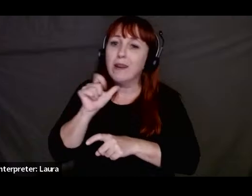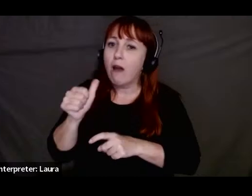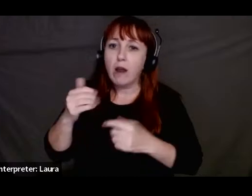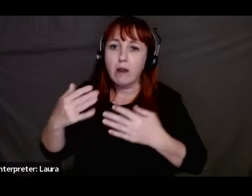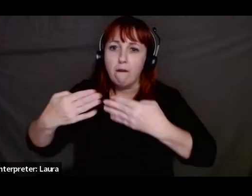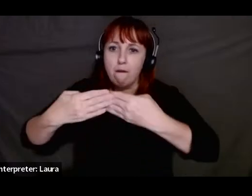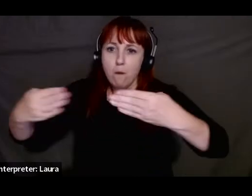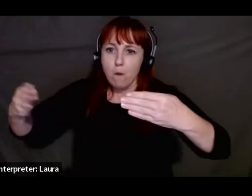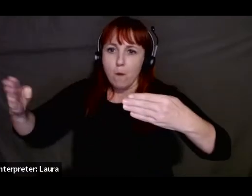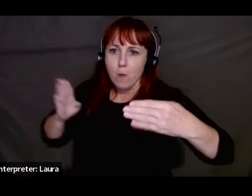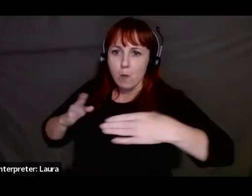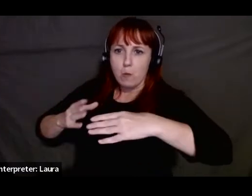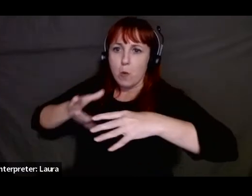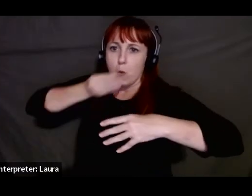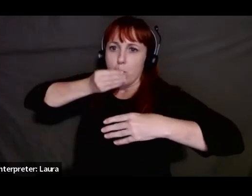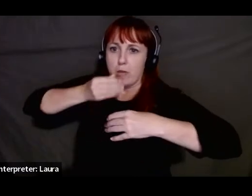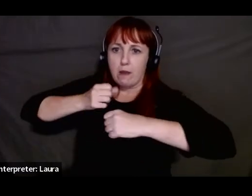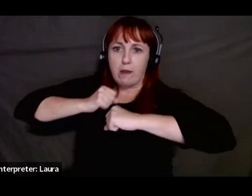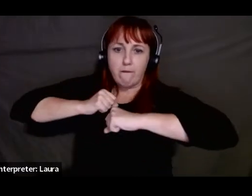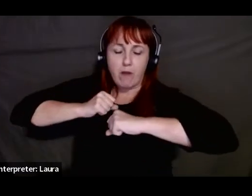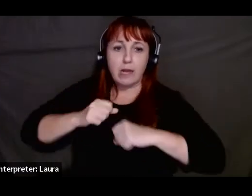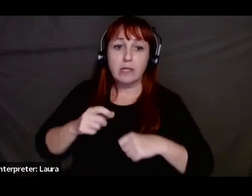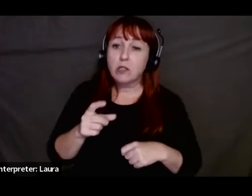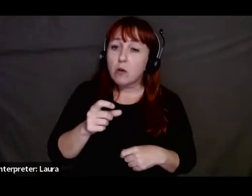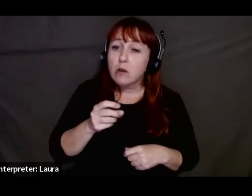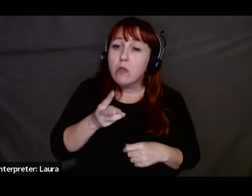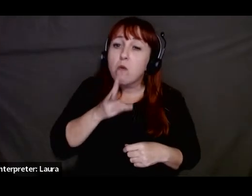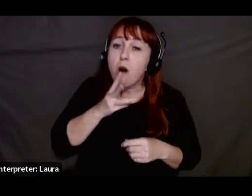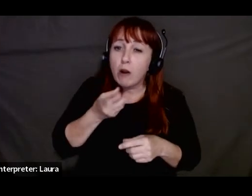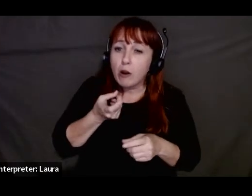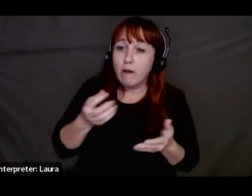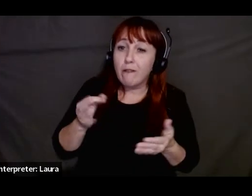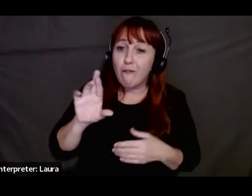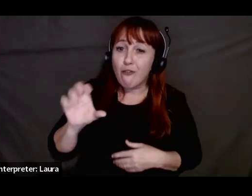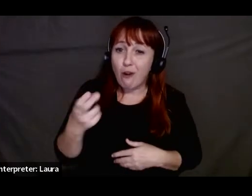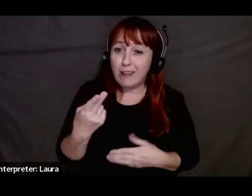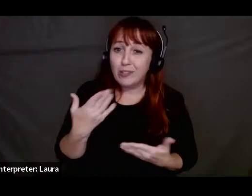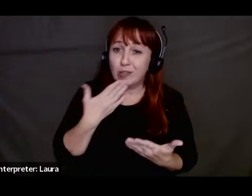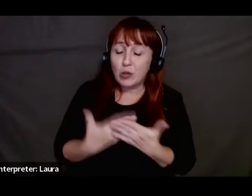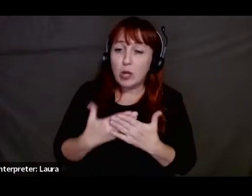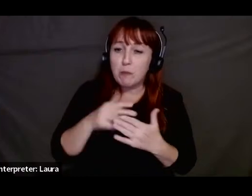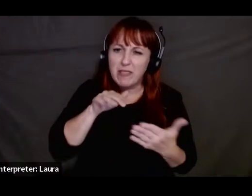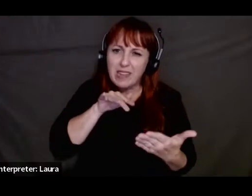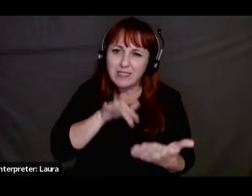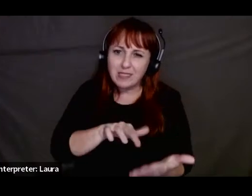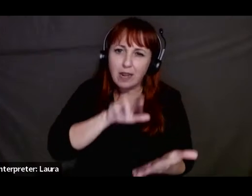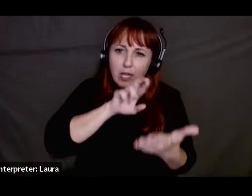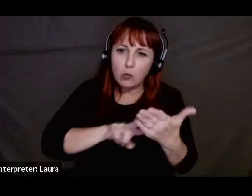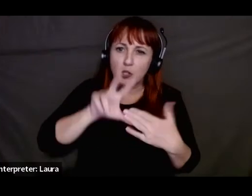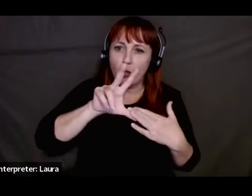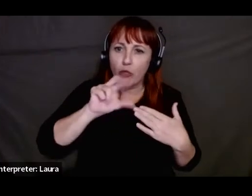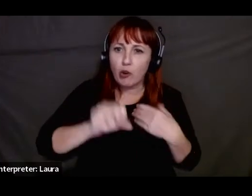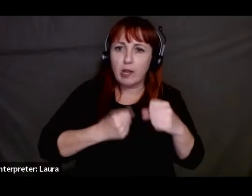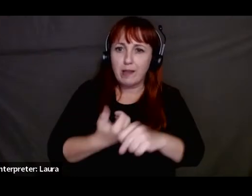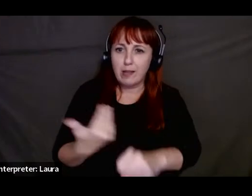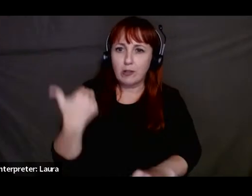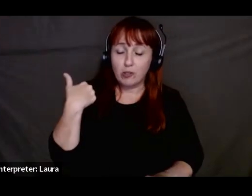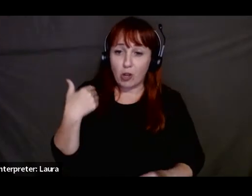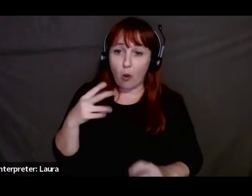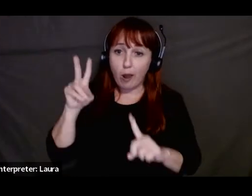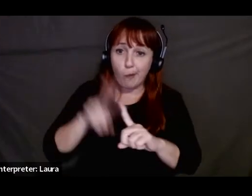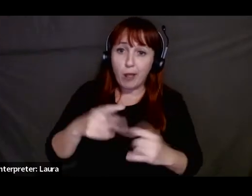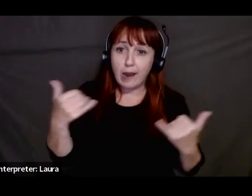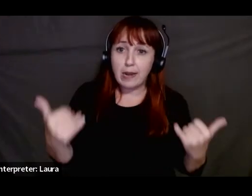the salinity of groundwater is fresh, this study was done nearly 30 years ago and should not be used in this EIS